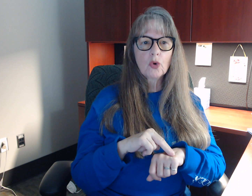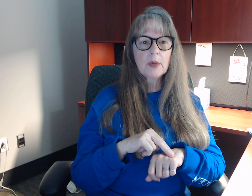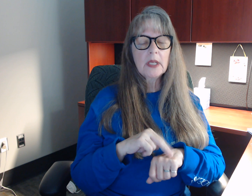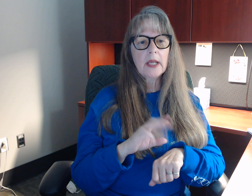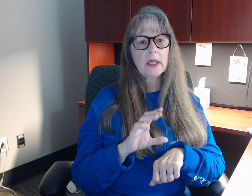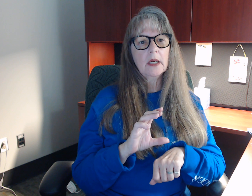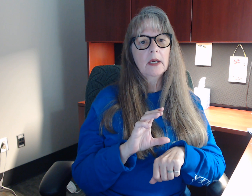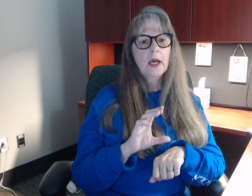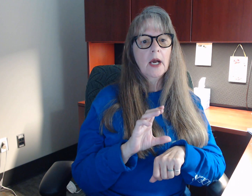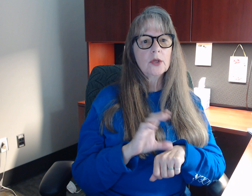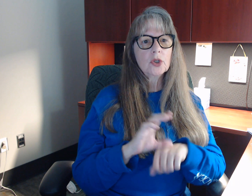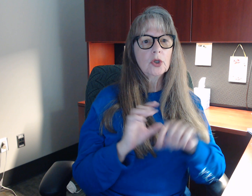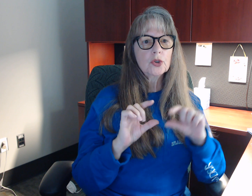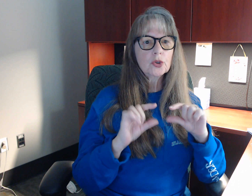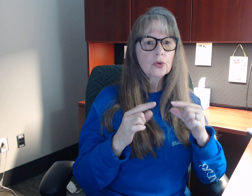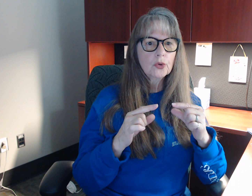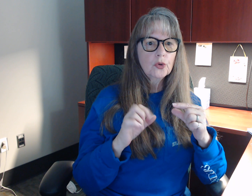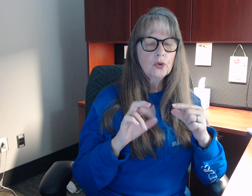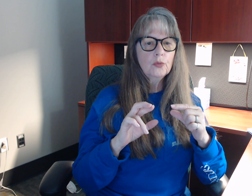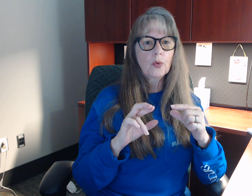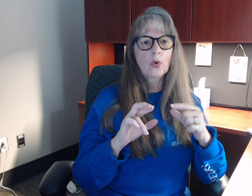like a church group or